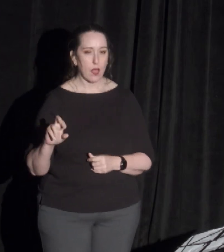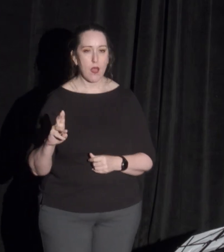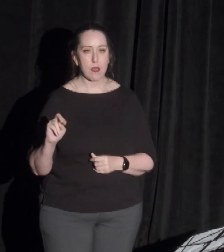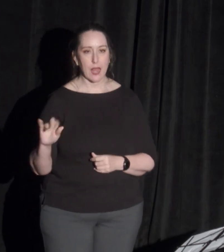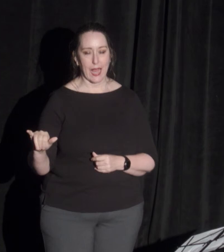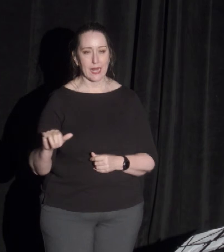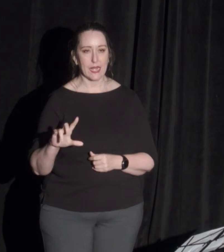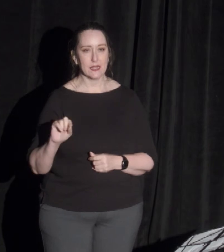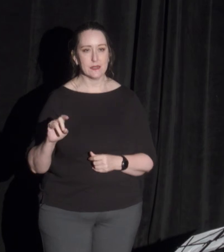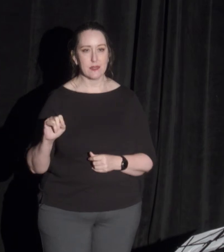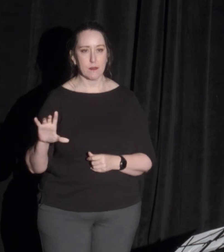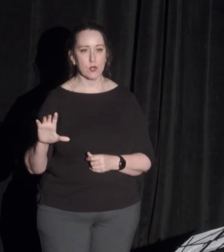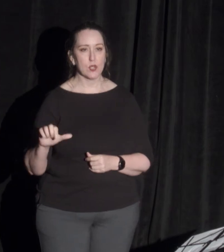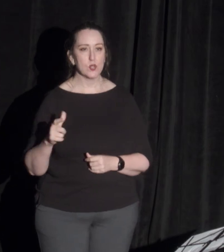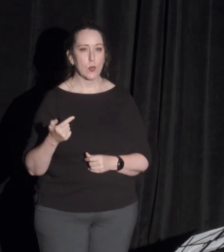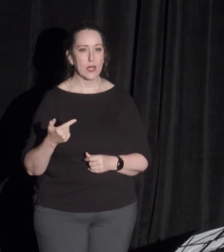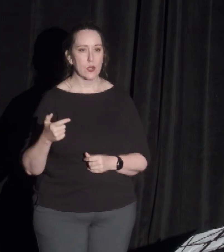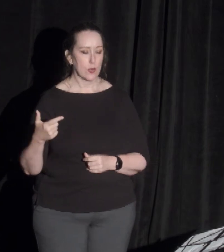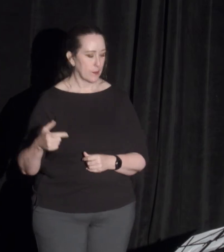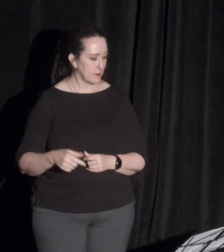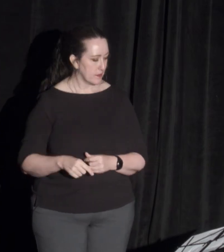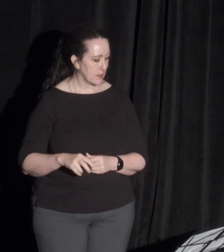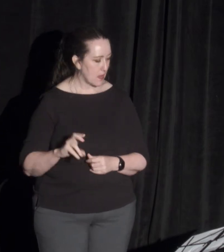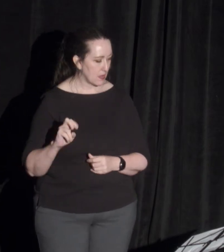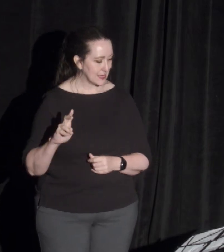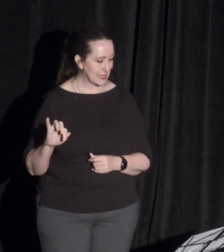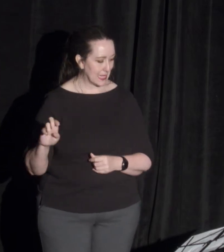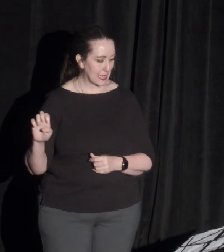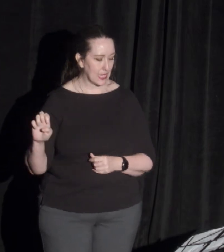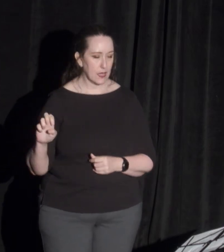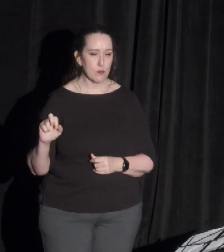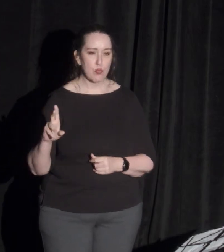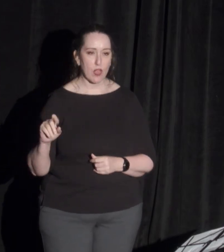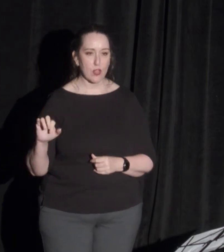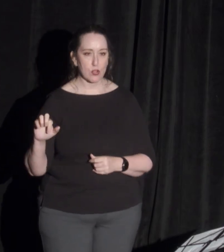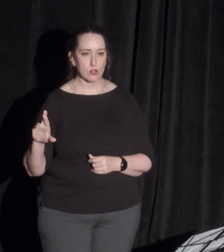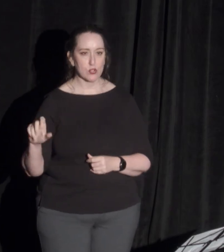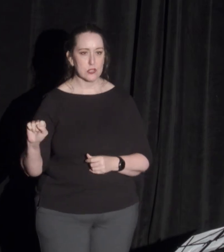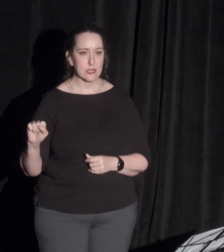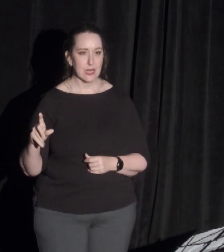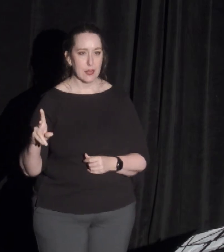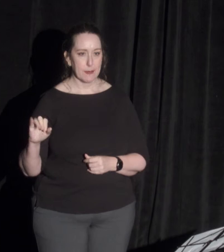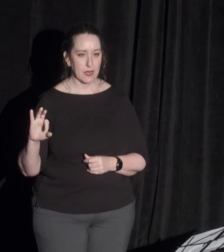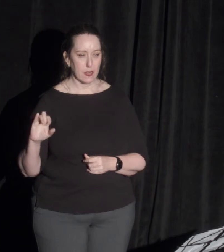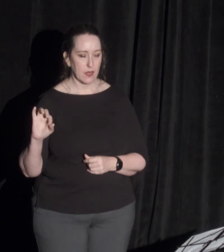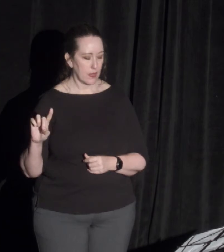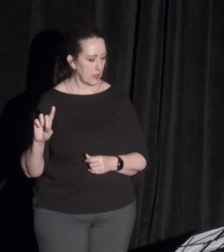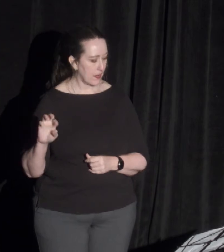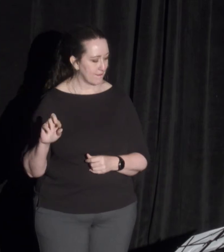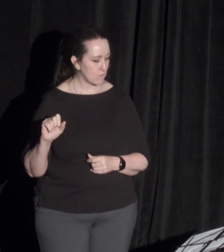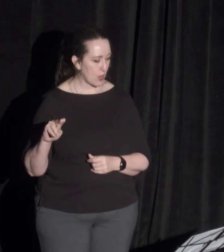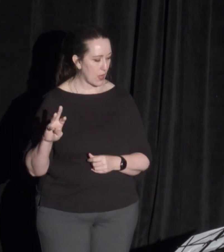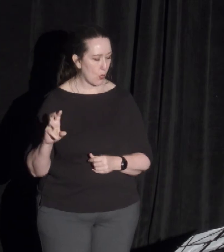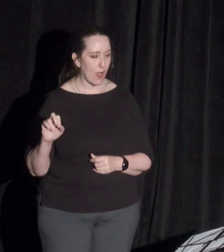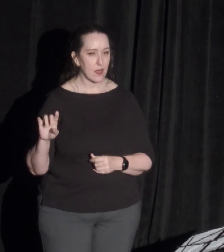2021. And Unseelie Brothers Limited by Fran Wild, Uncanny Magazine,